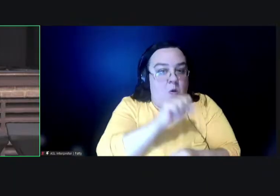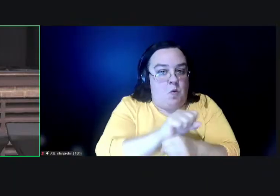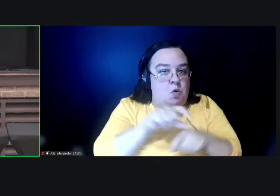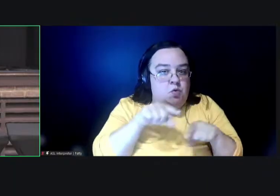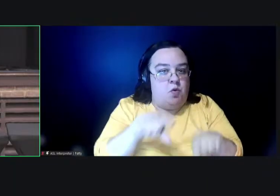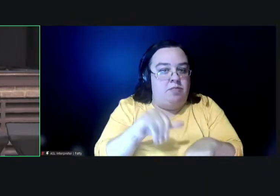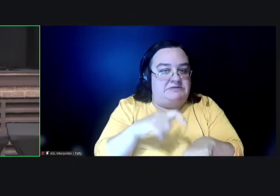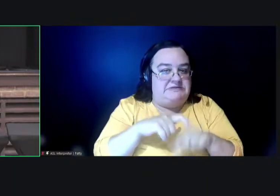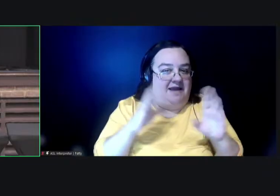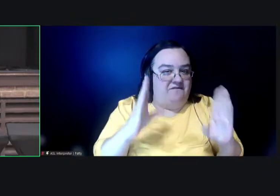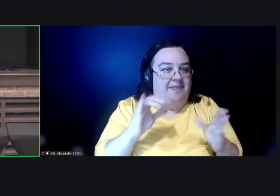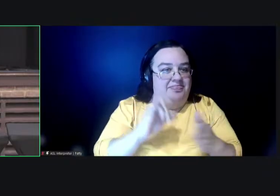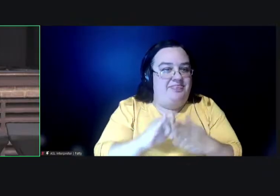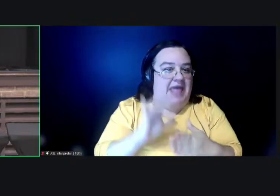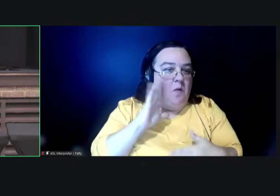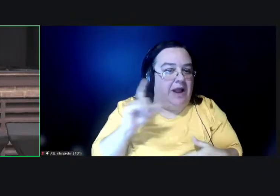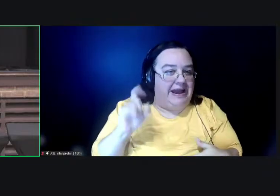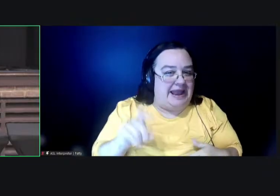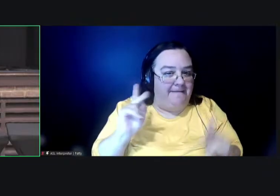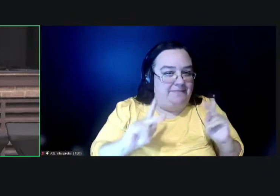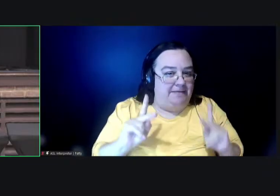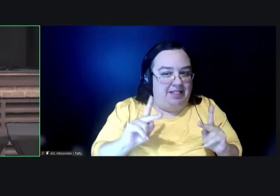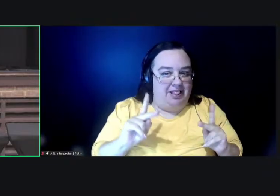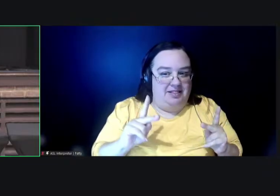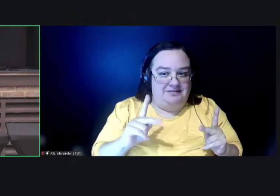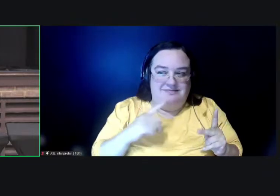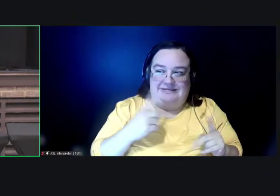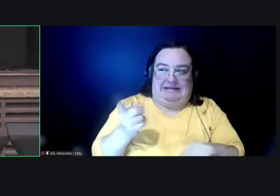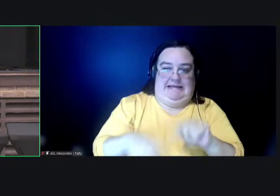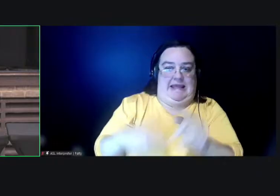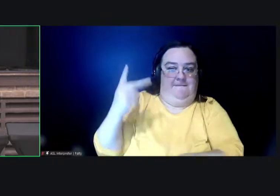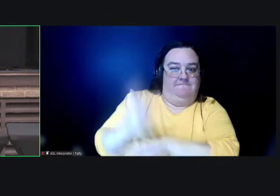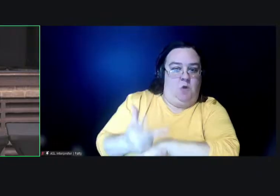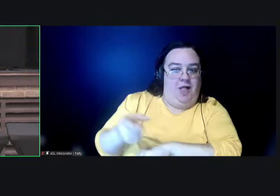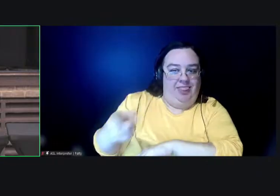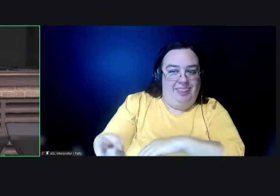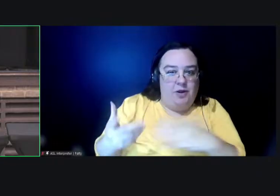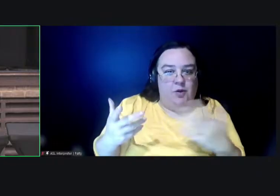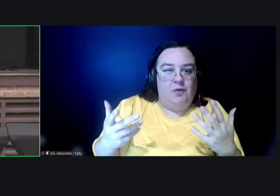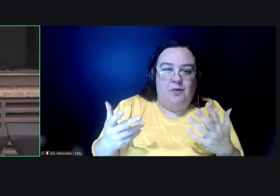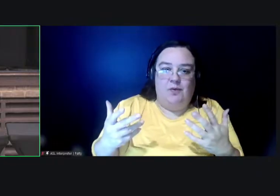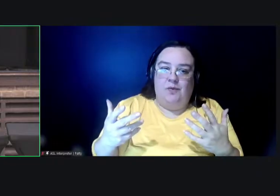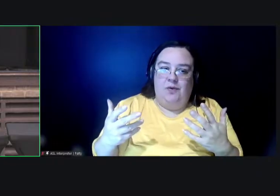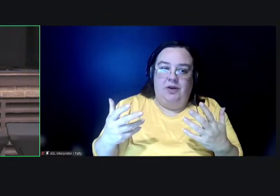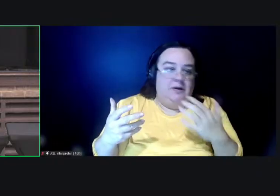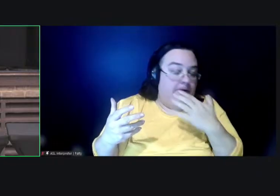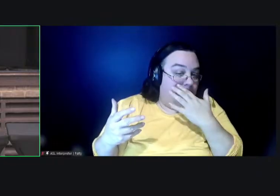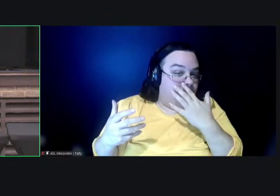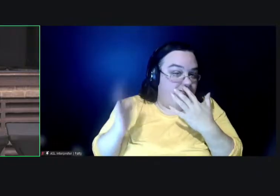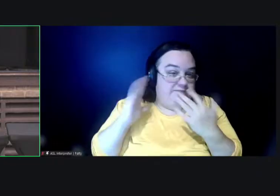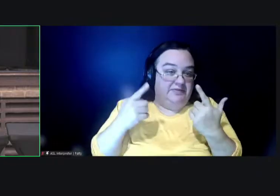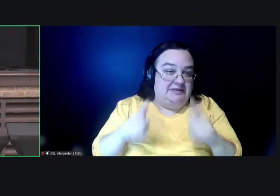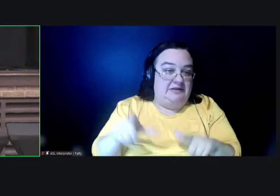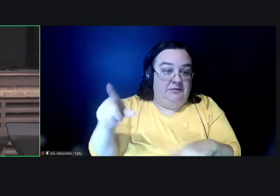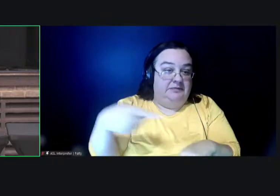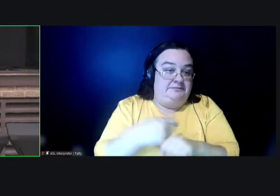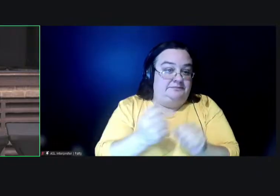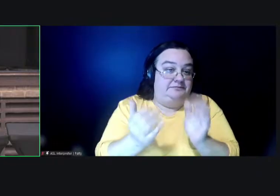would necessitate people to not be parking there. I'd like to make a request of